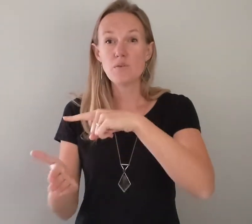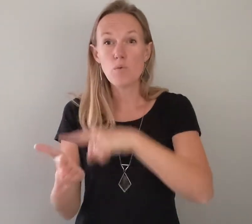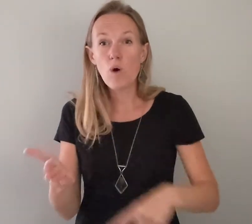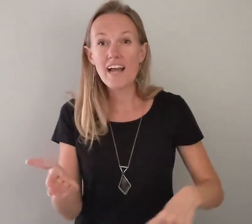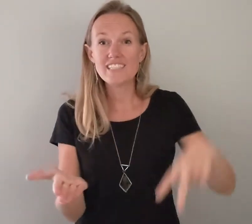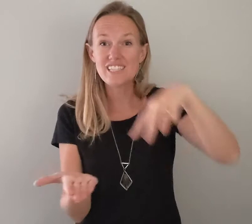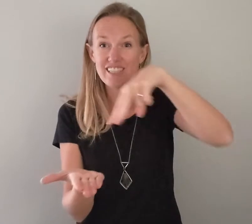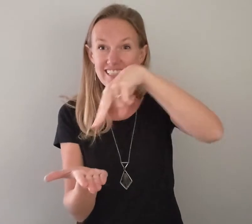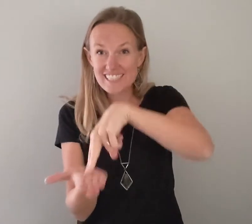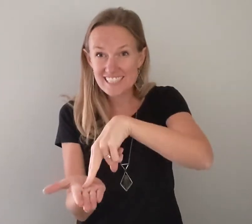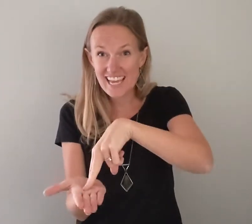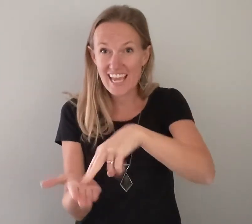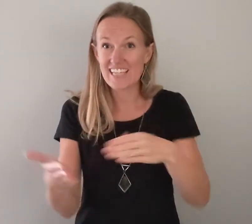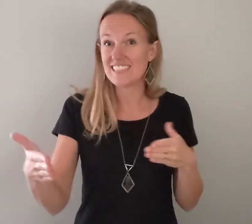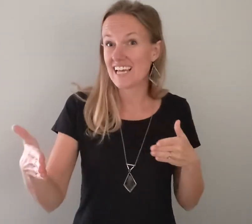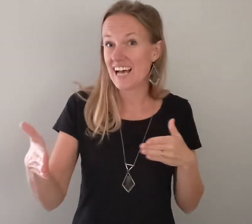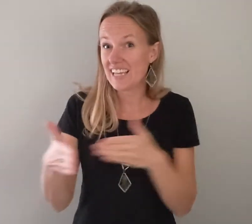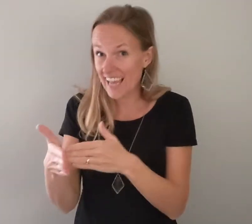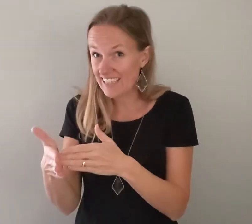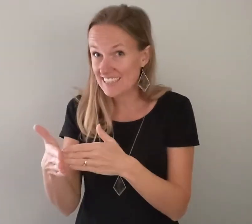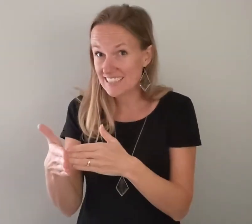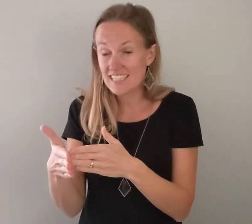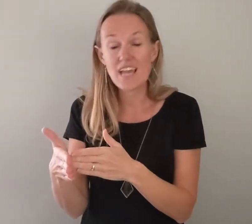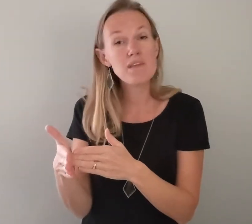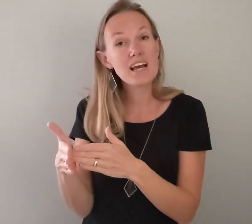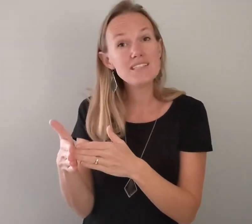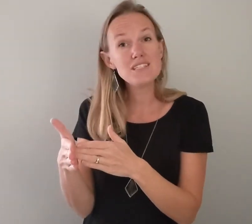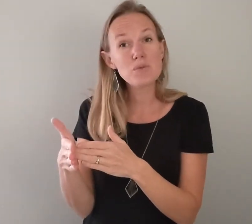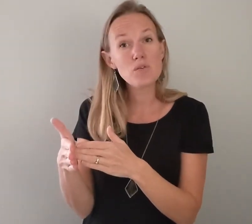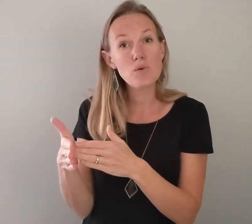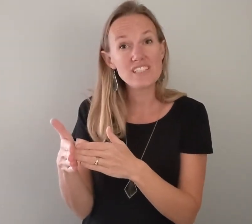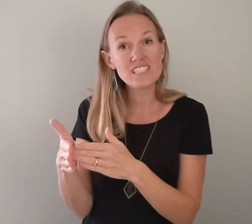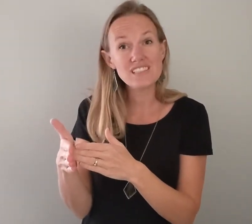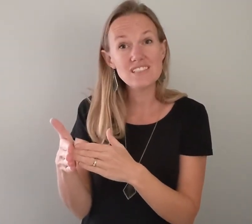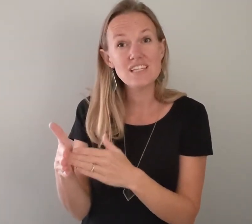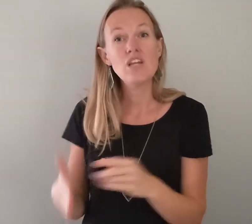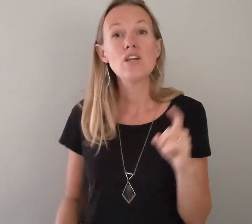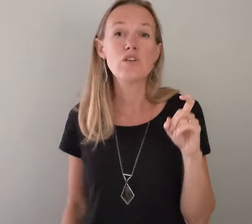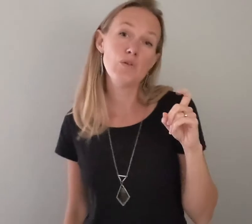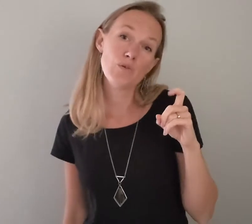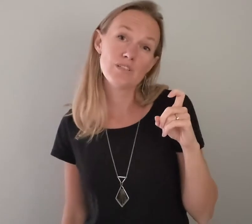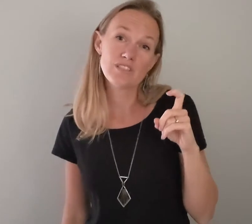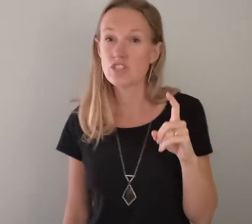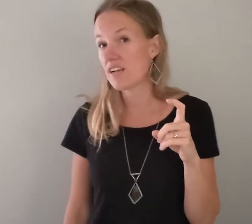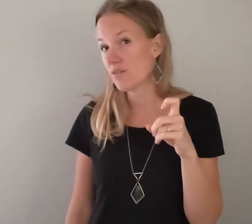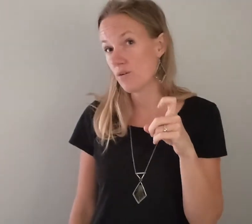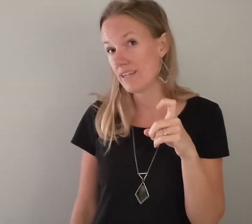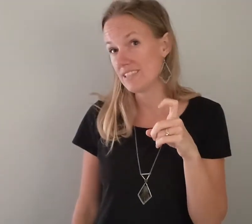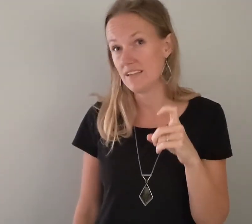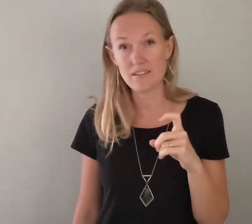then what could stand against? And because these are both questions, you should try to throw a question in there at the